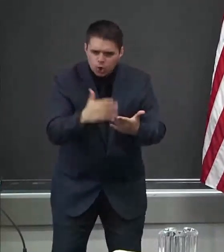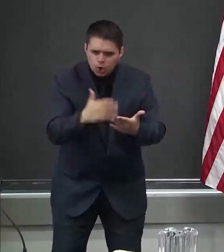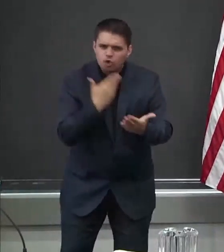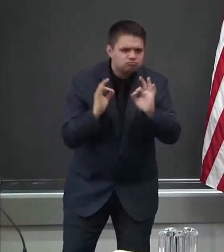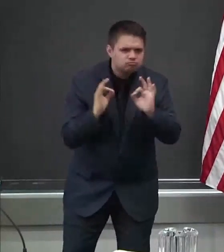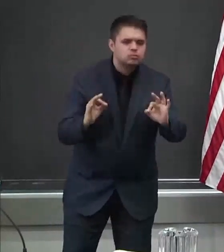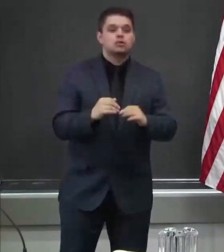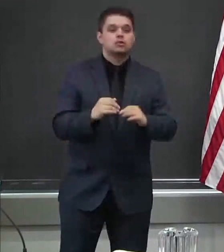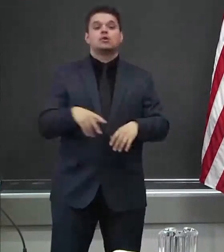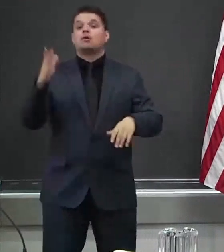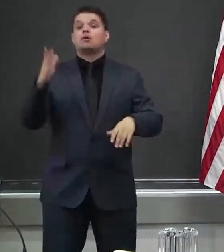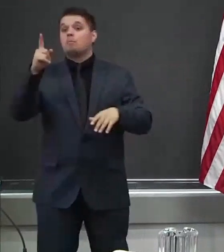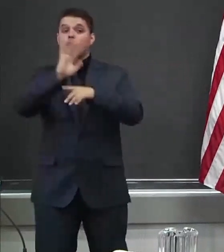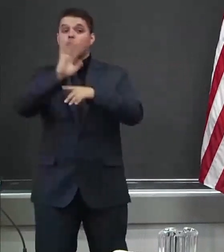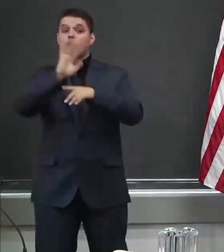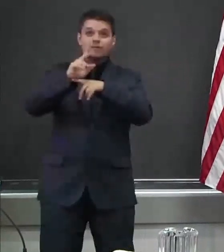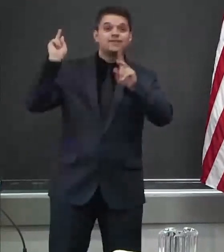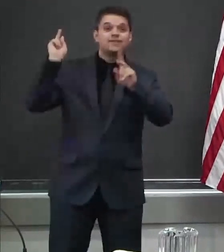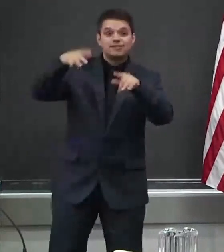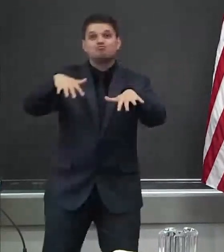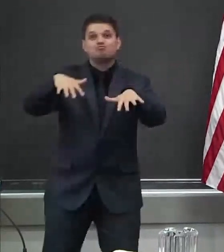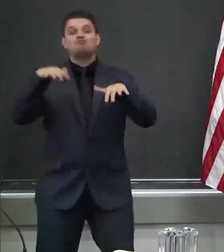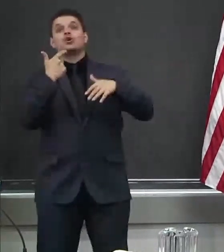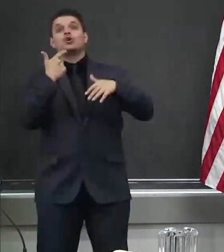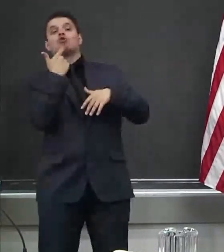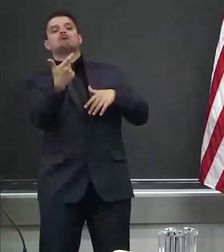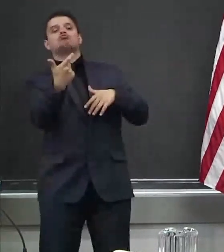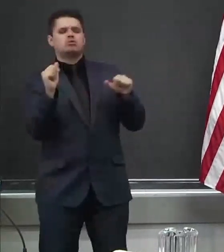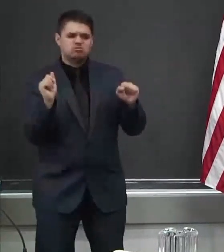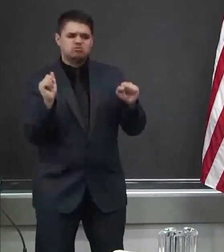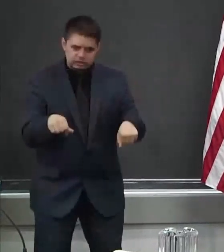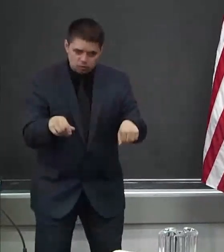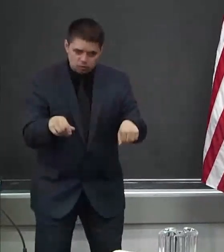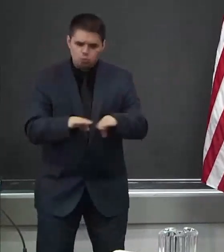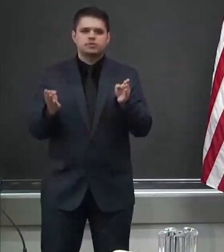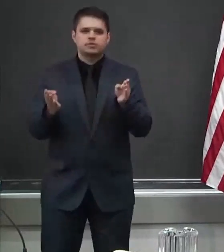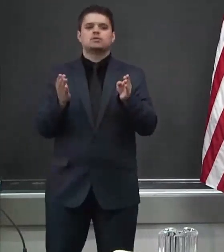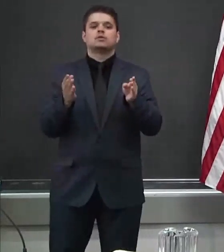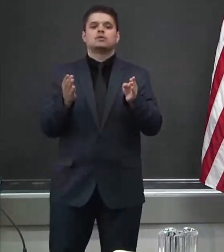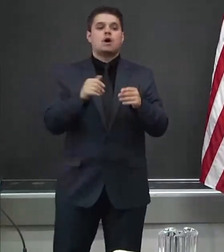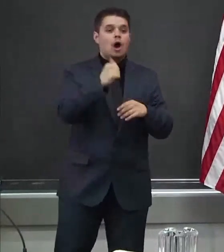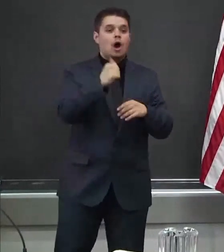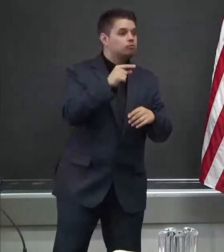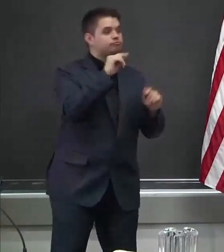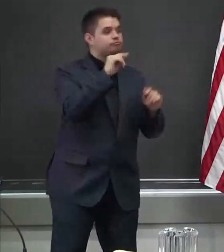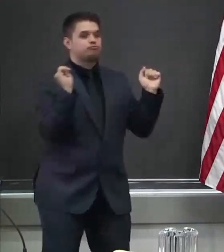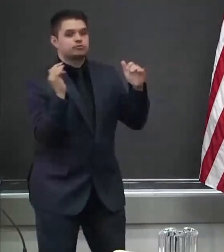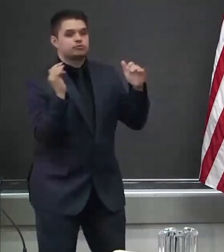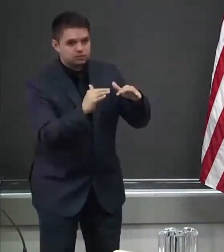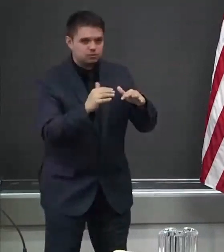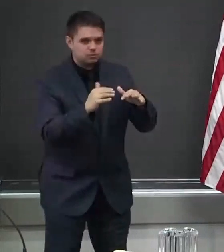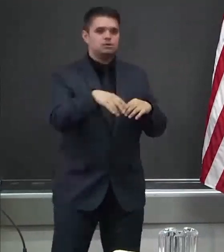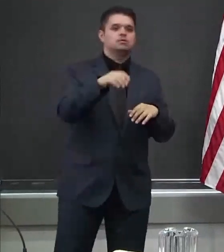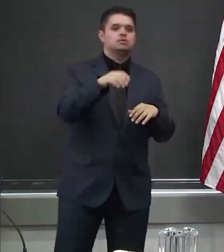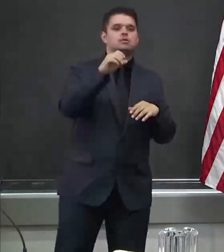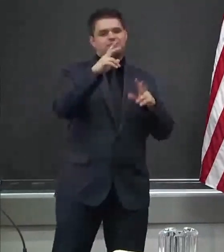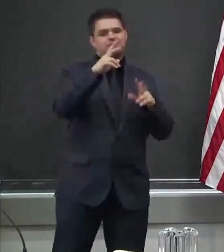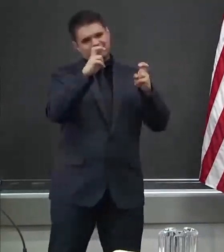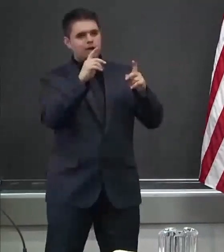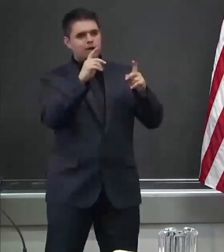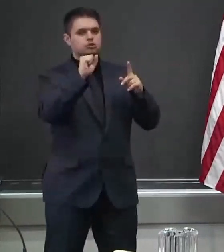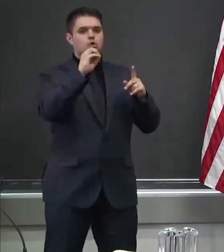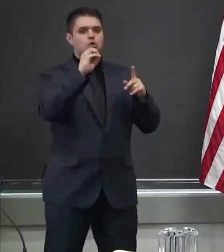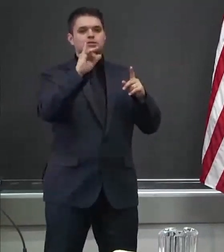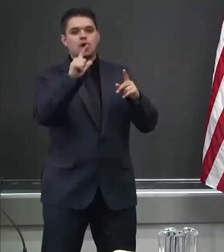again. And our social, civic, and faith-based gatherings can meet in larger,